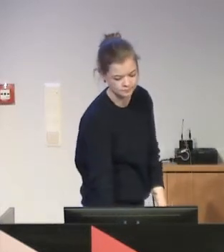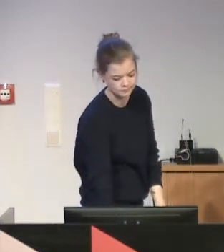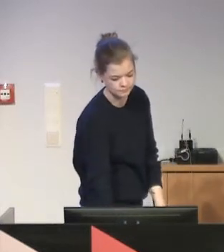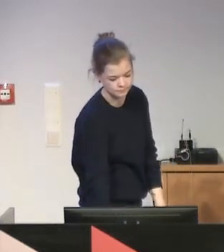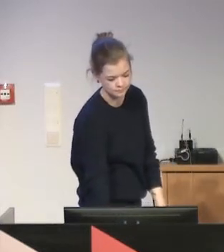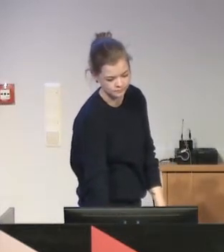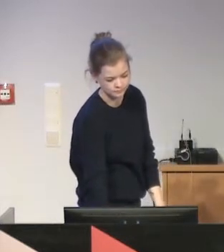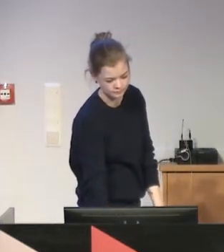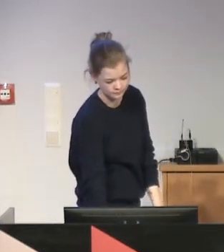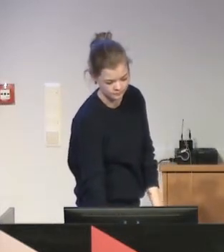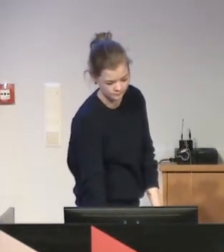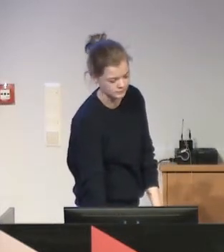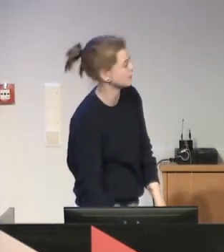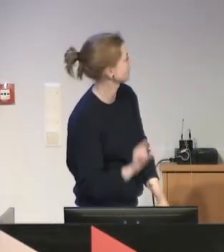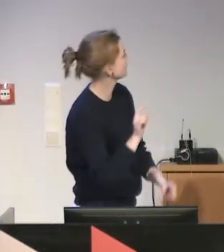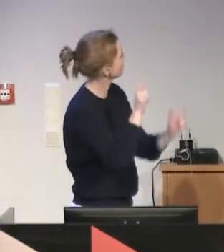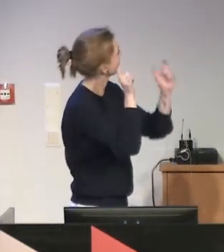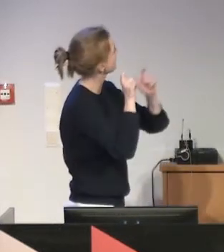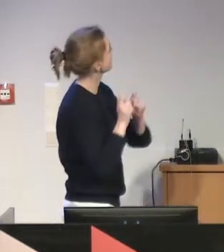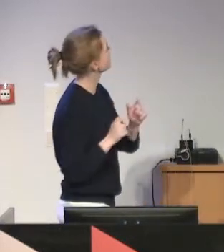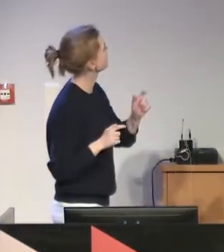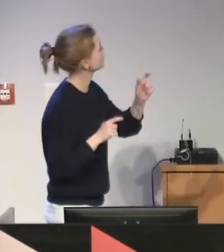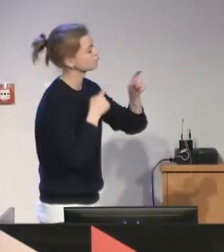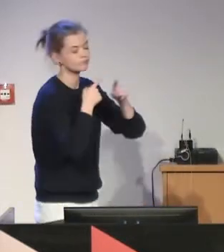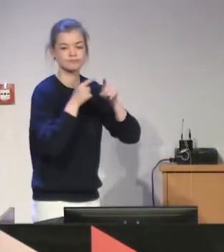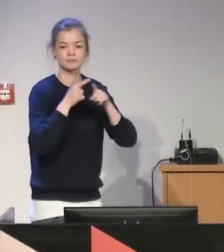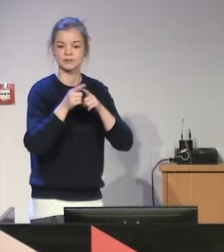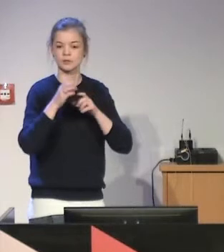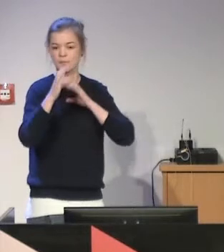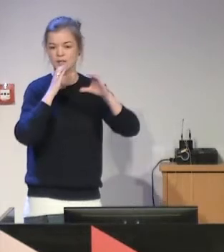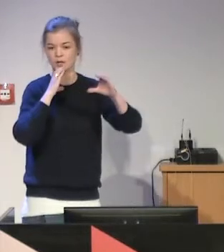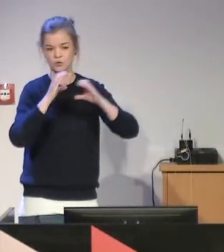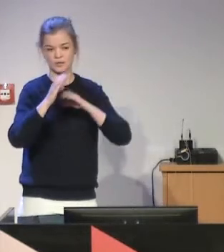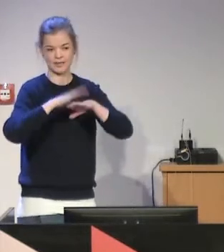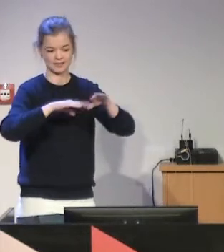after having looking at it.